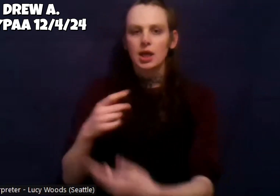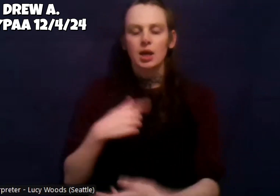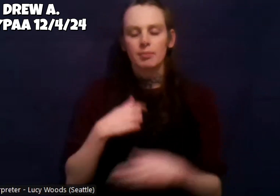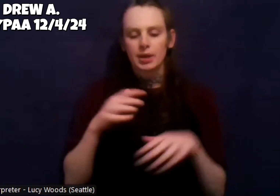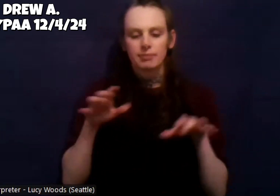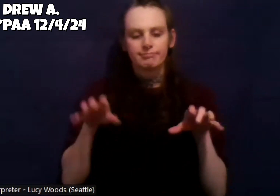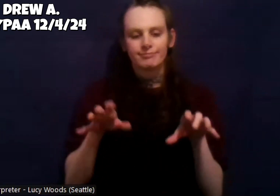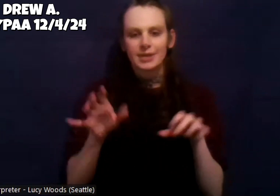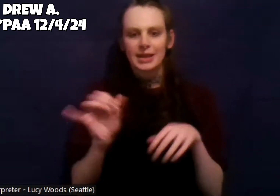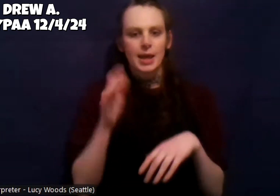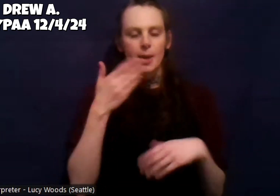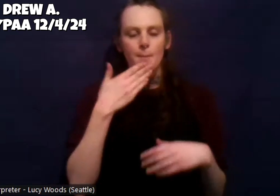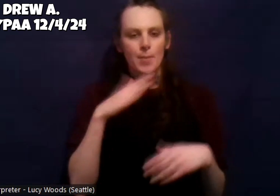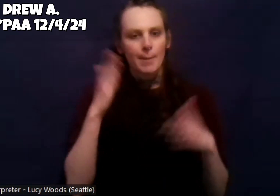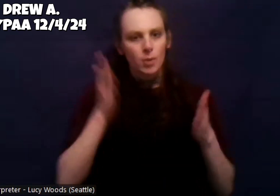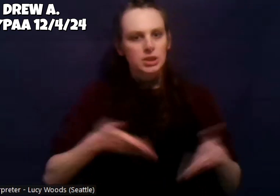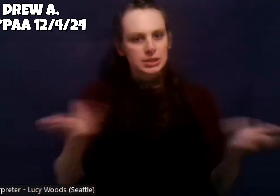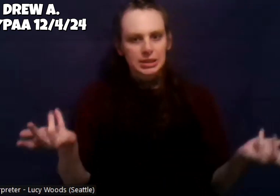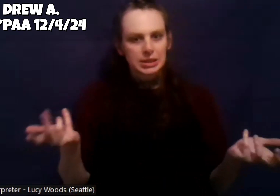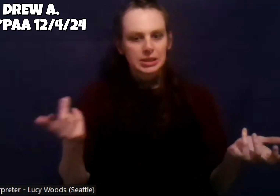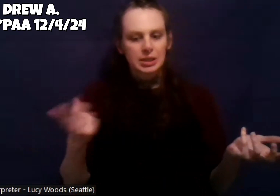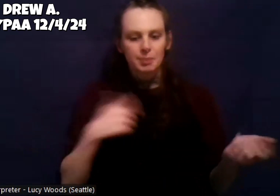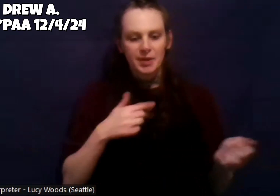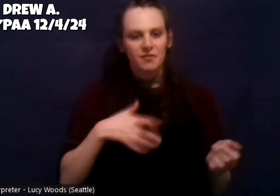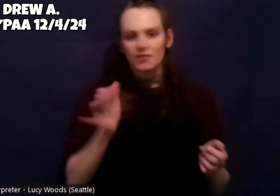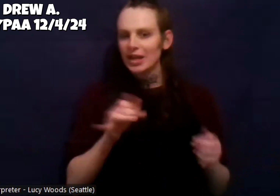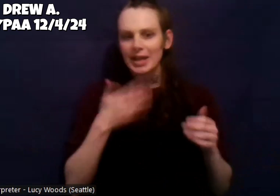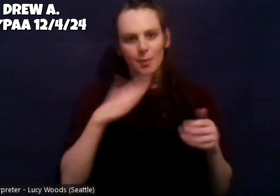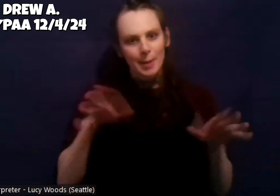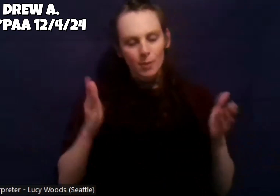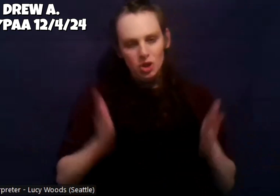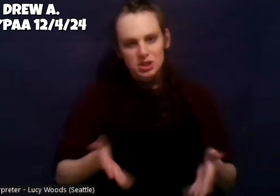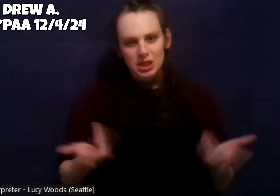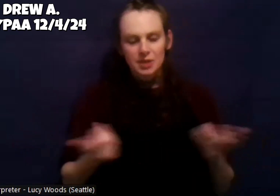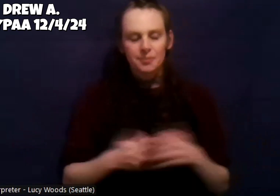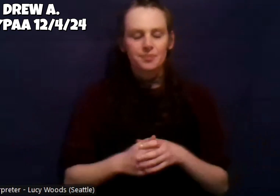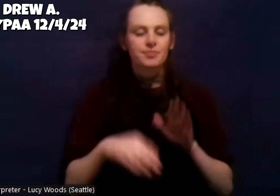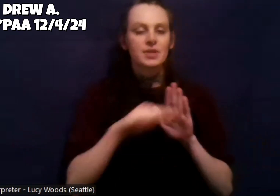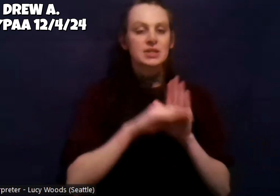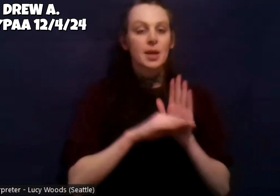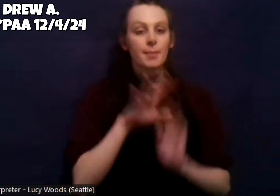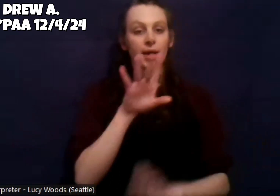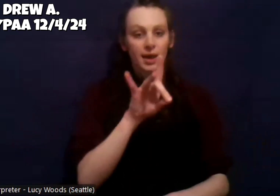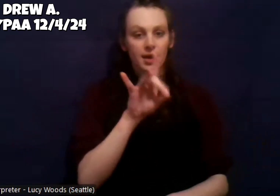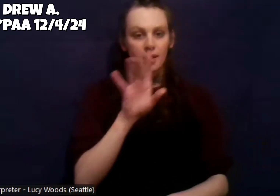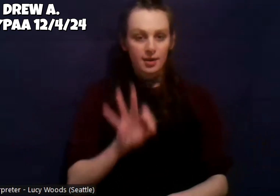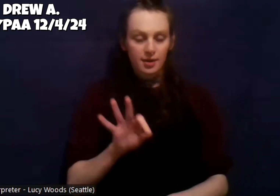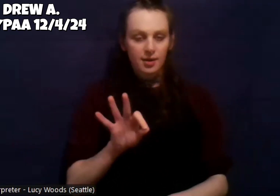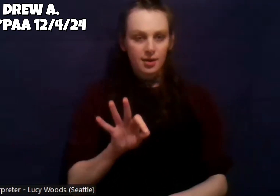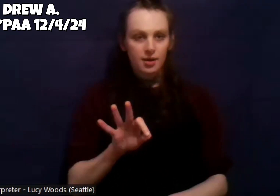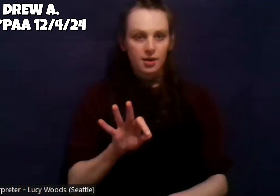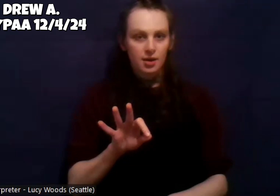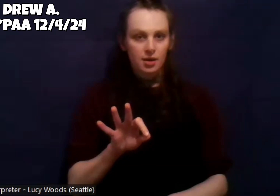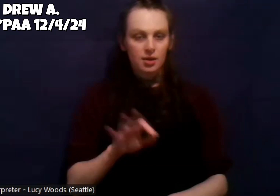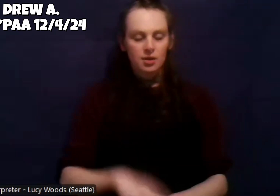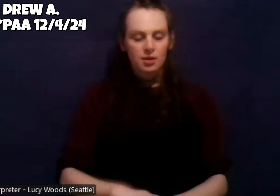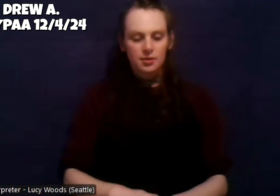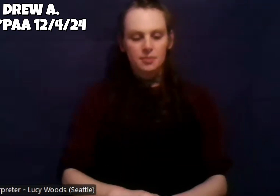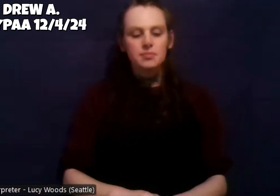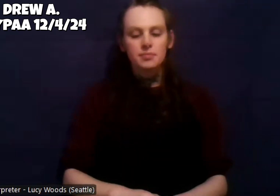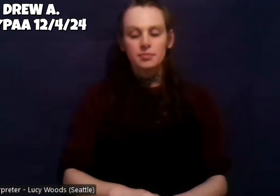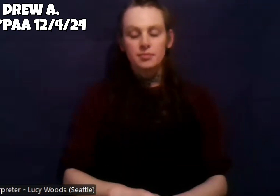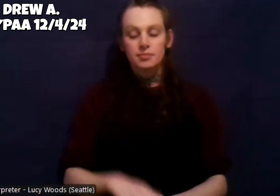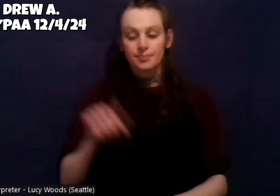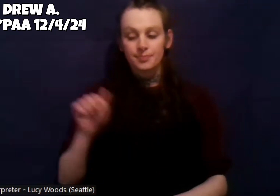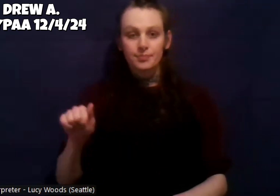Um Step 8 and 9, um I actually got the opportunity of the sobriety